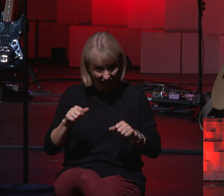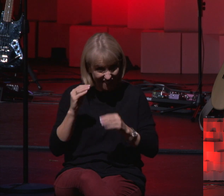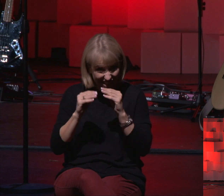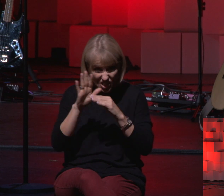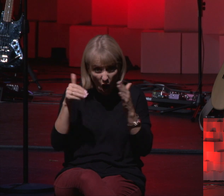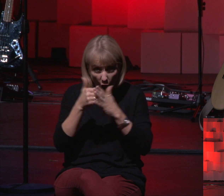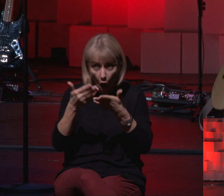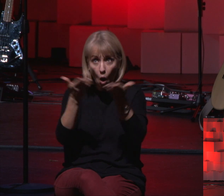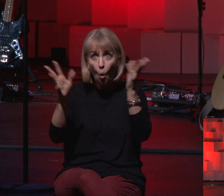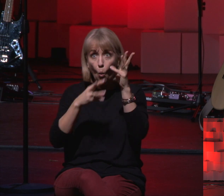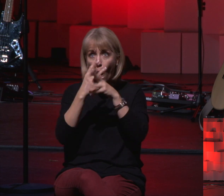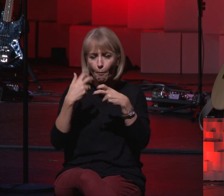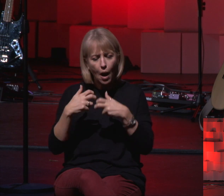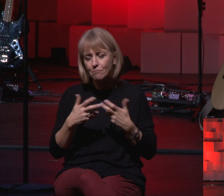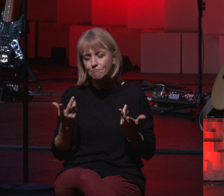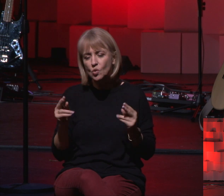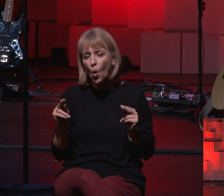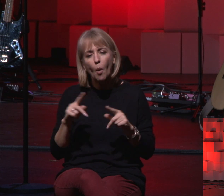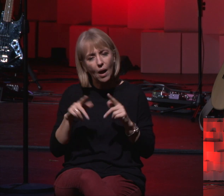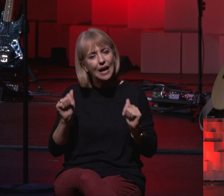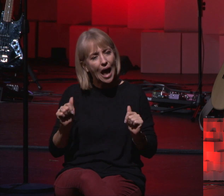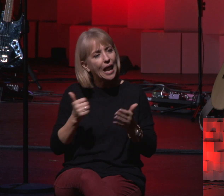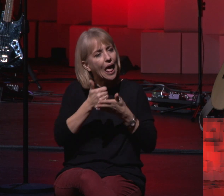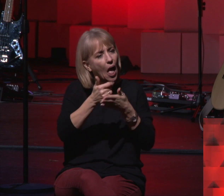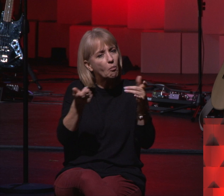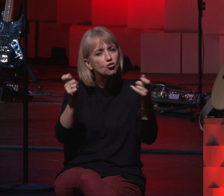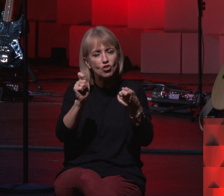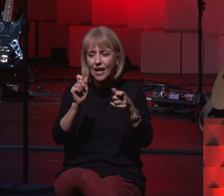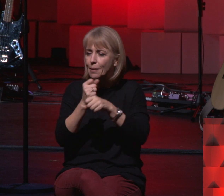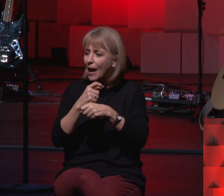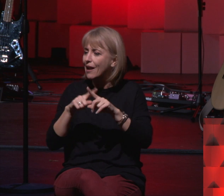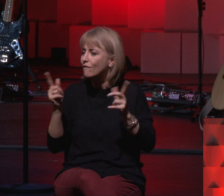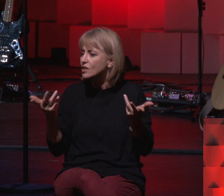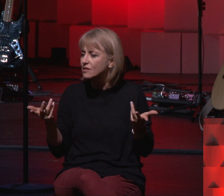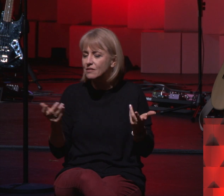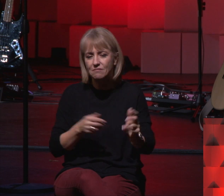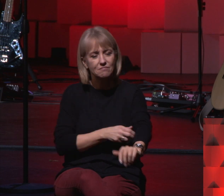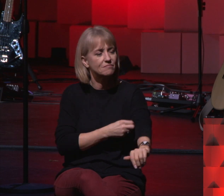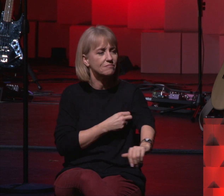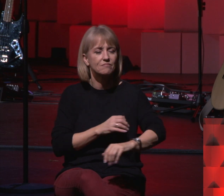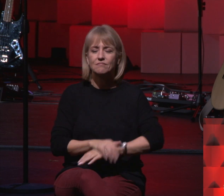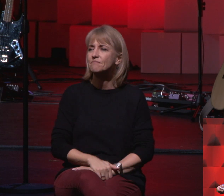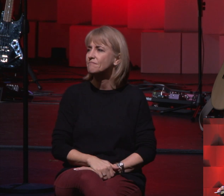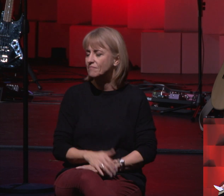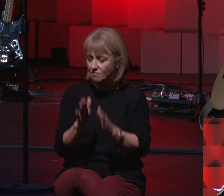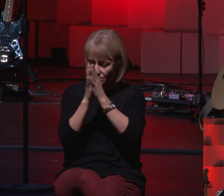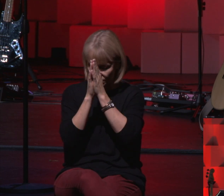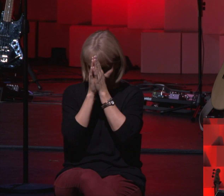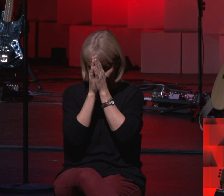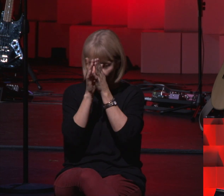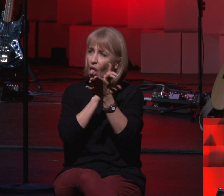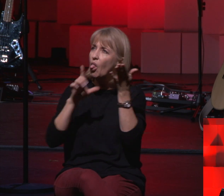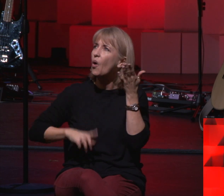with God's love. And I'm grateful for the difference that you've made in my life and the lives of